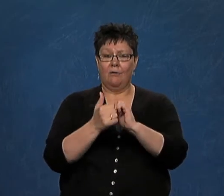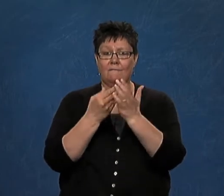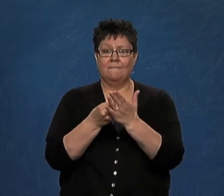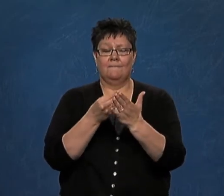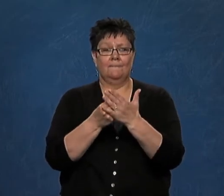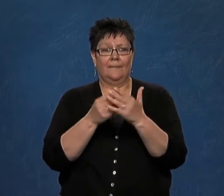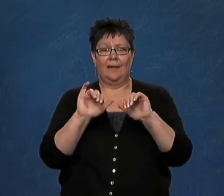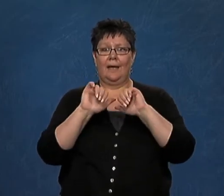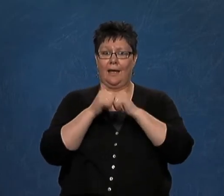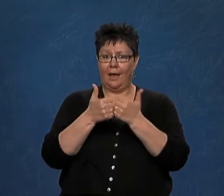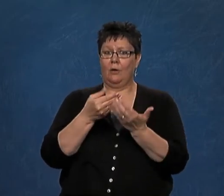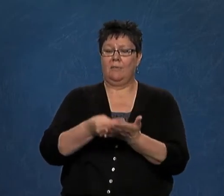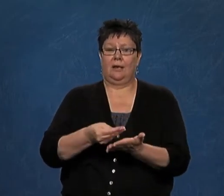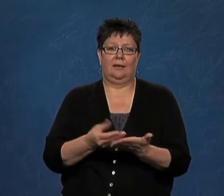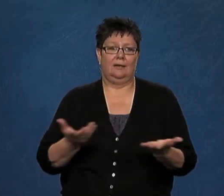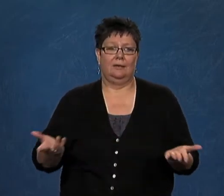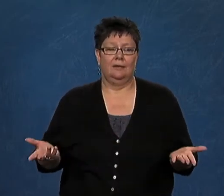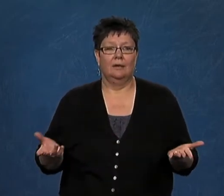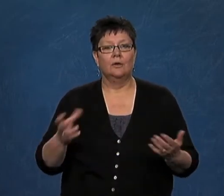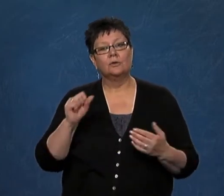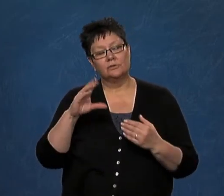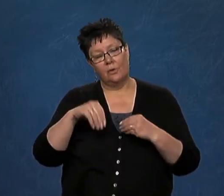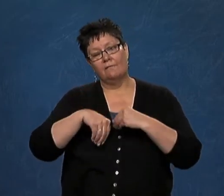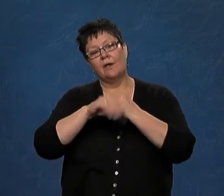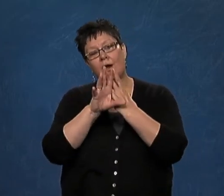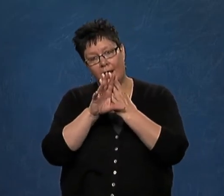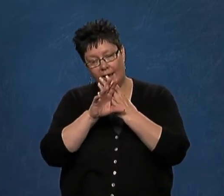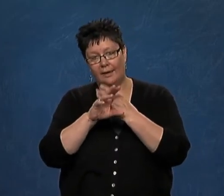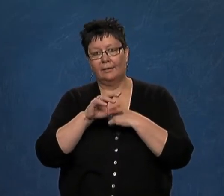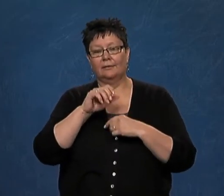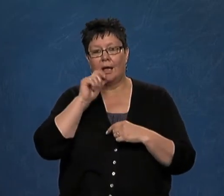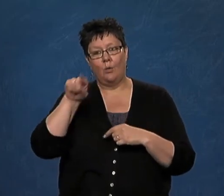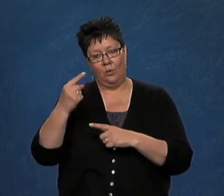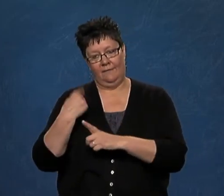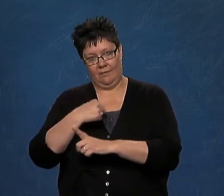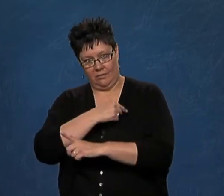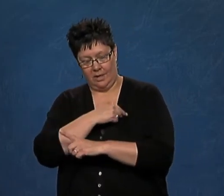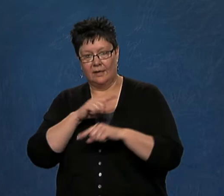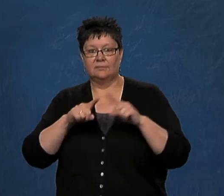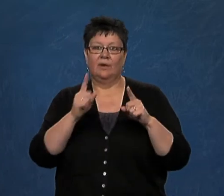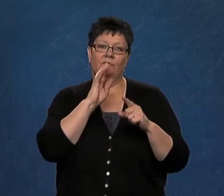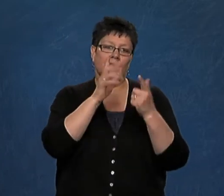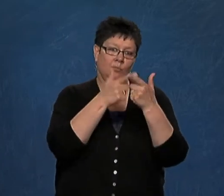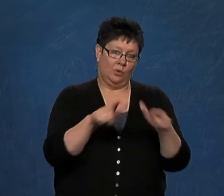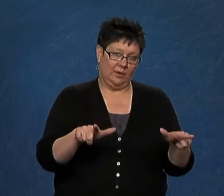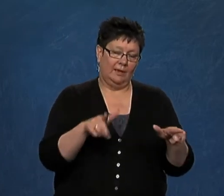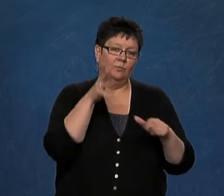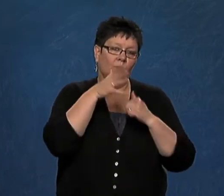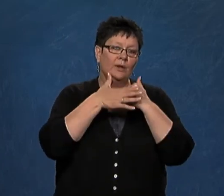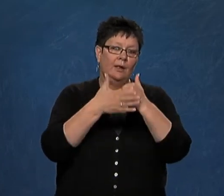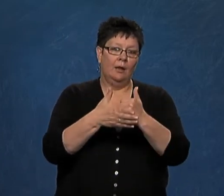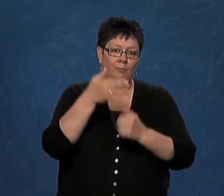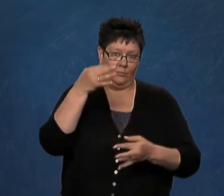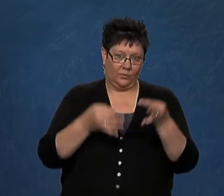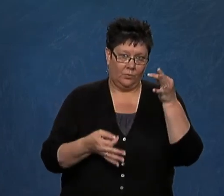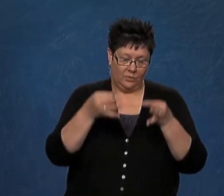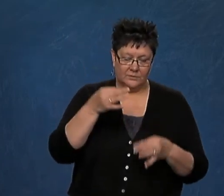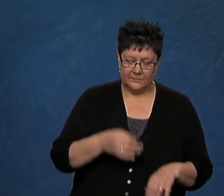various types of language in cases. And so there's a definite undue burden on finances for these cases in